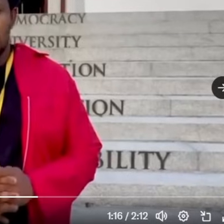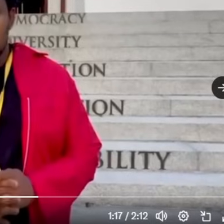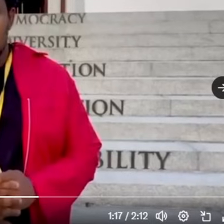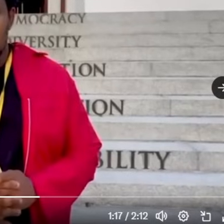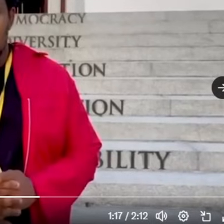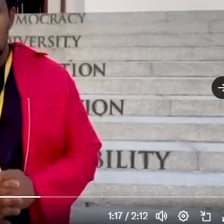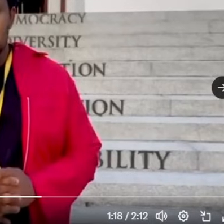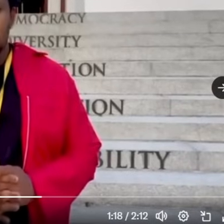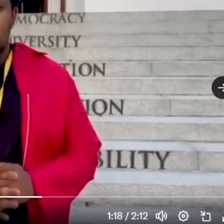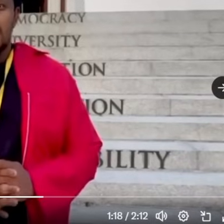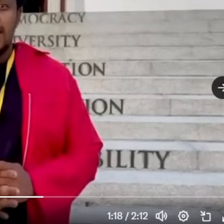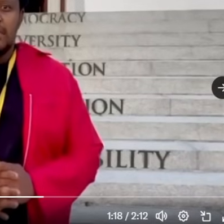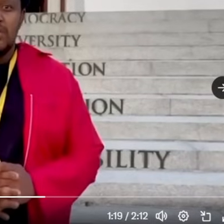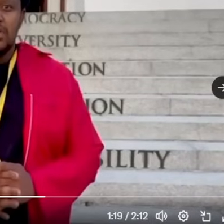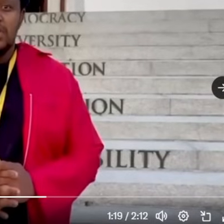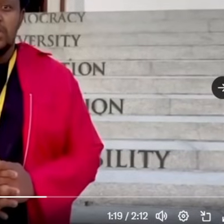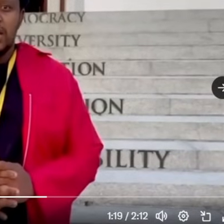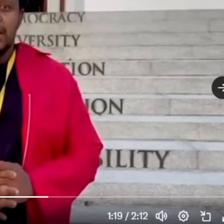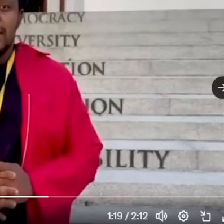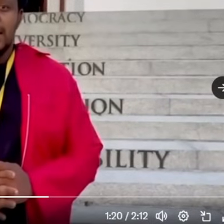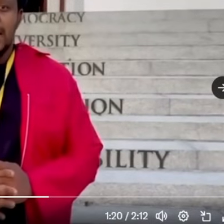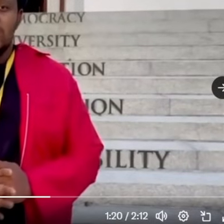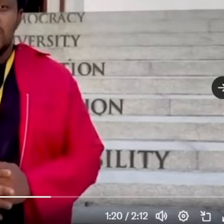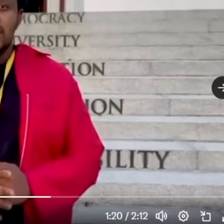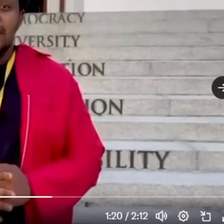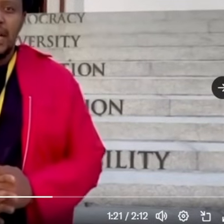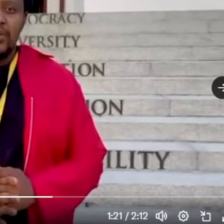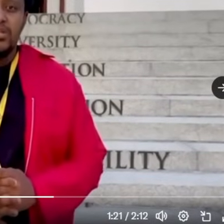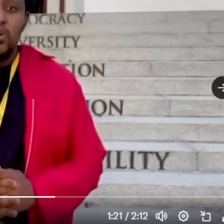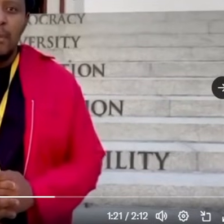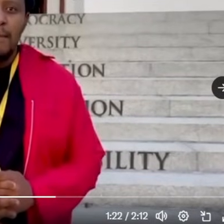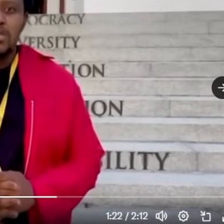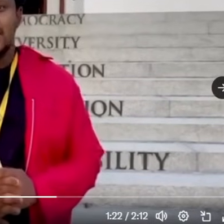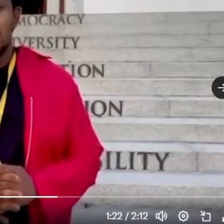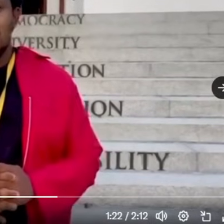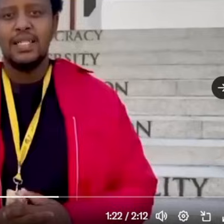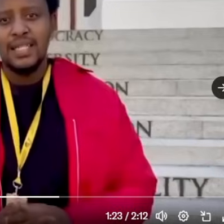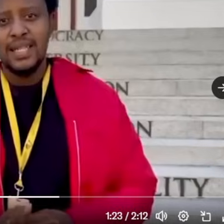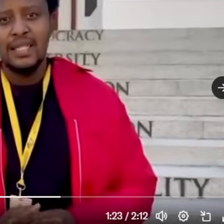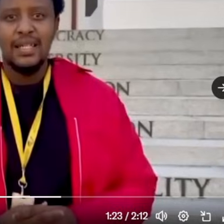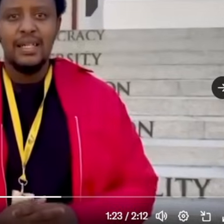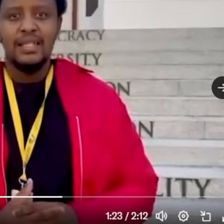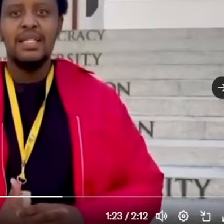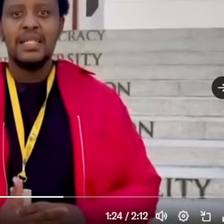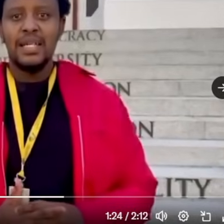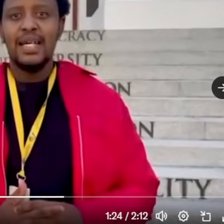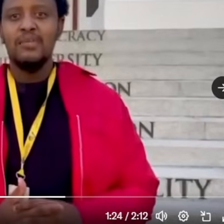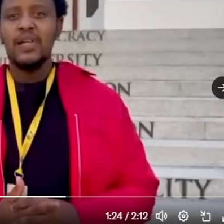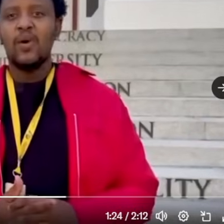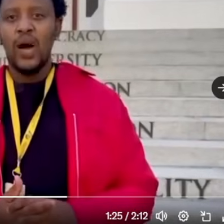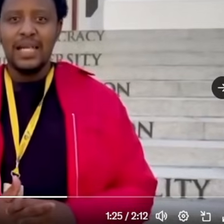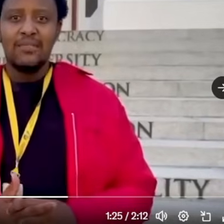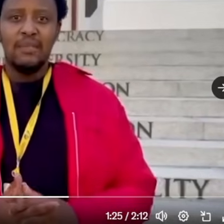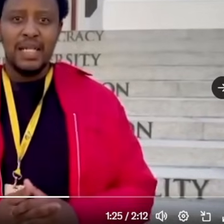about 800,000 rand, in terms of ensuring that he maintains only traveling with 2 members of his staff. Additionally, the ministerial